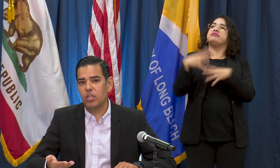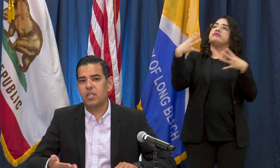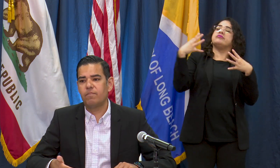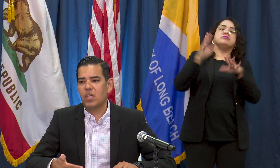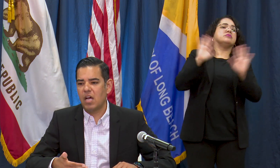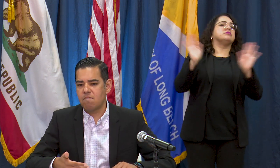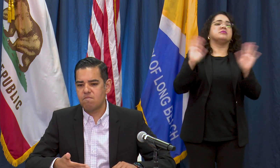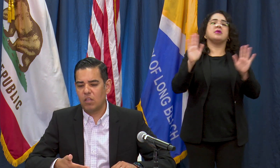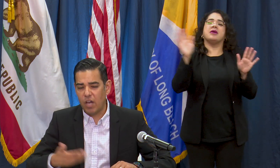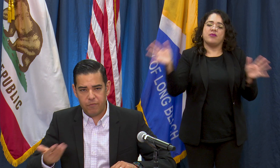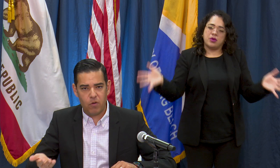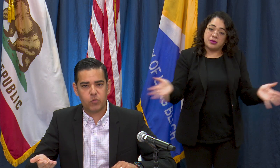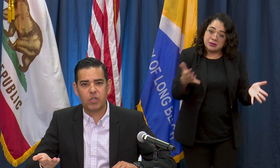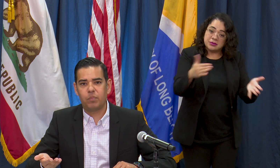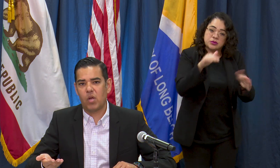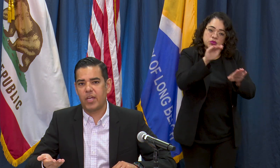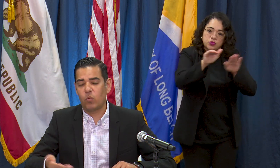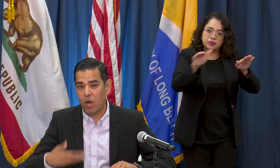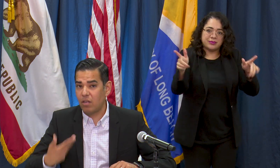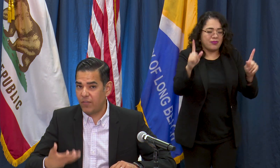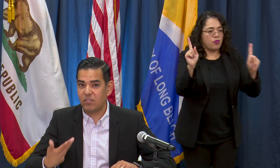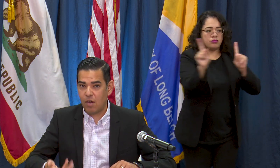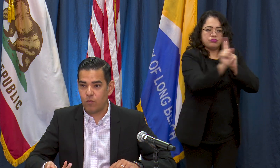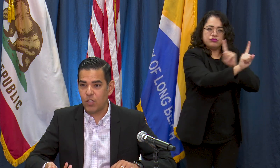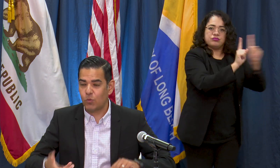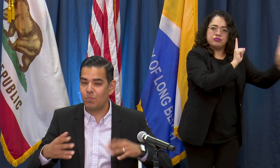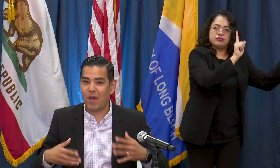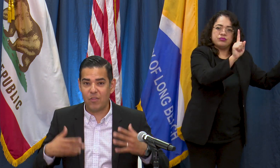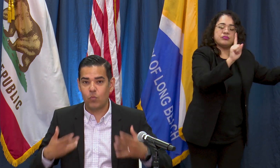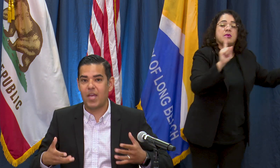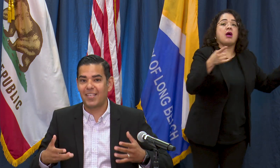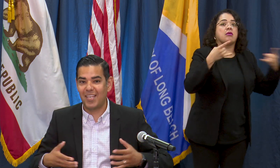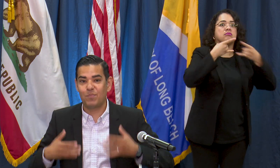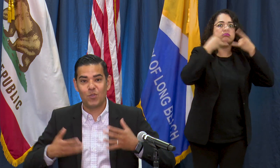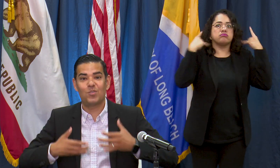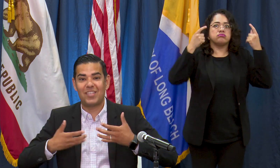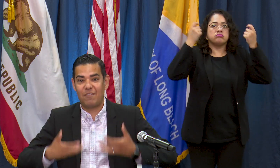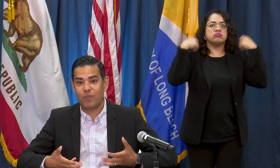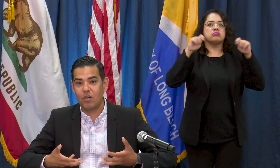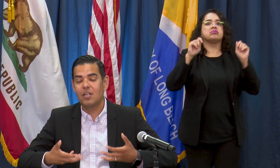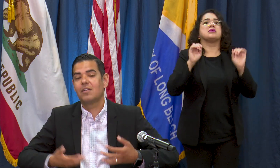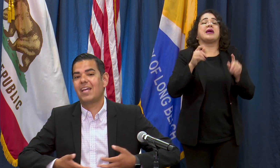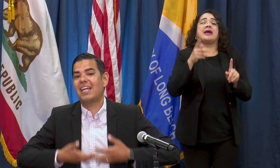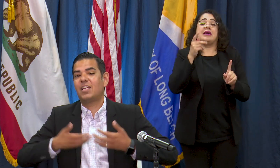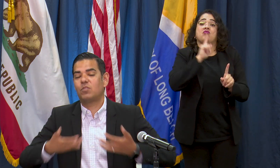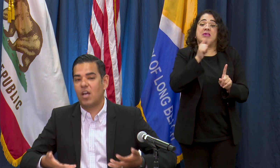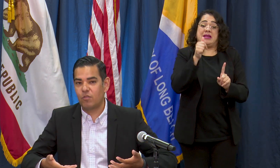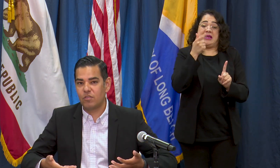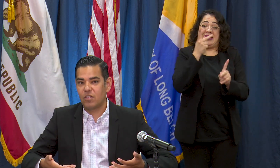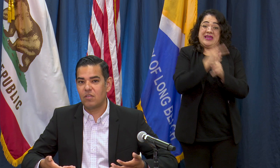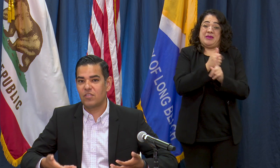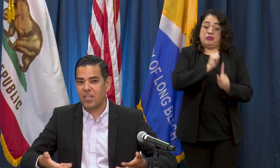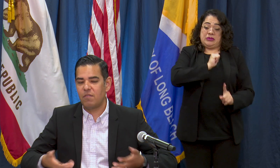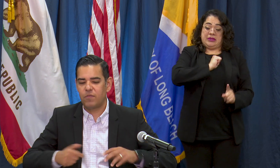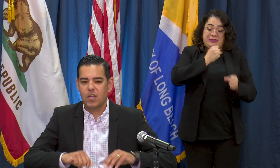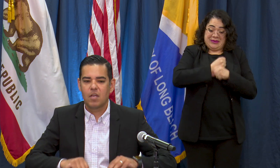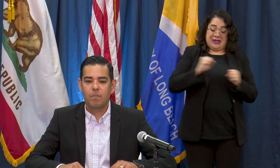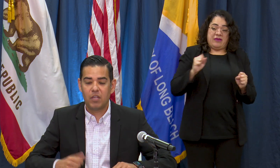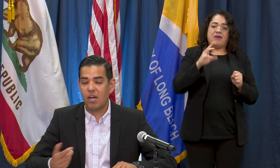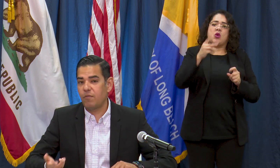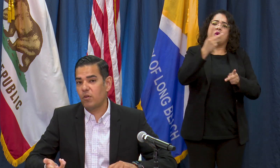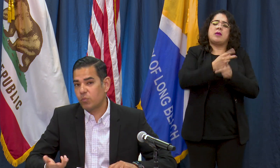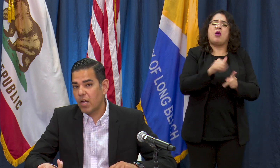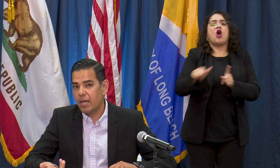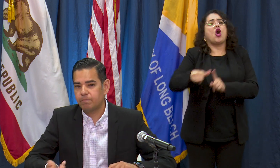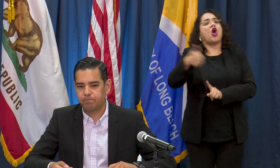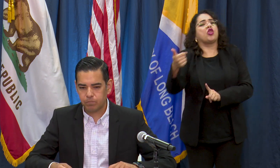generally good. A lot of folks were complying and wearing face coverings, which, by the way, keeps you safer and keeps others safe. But a